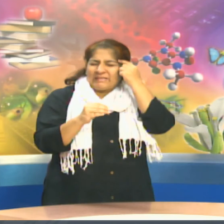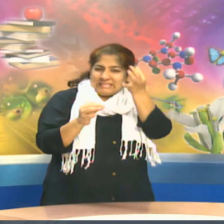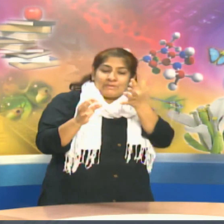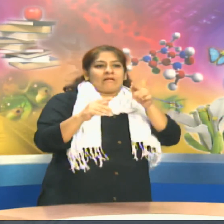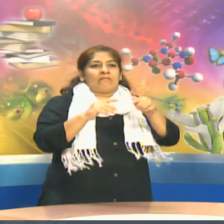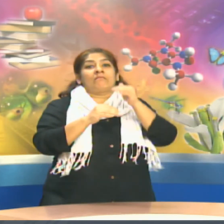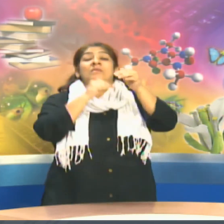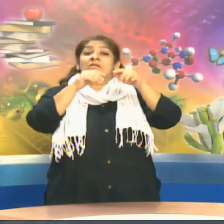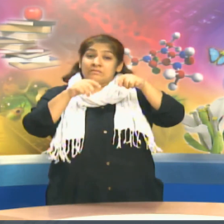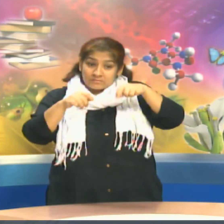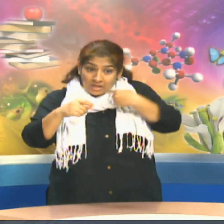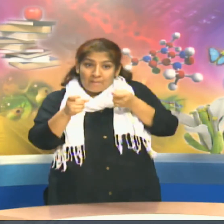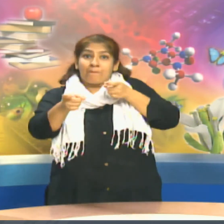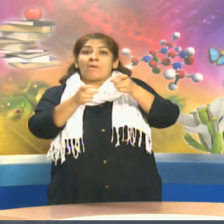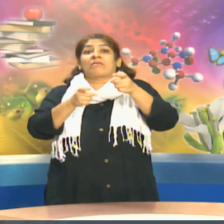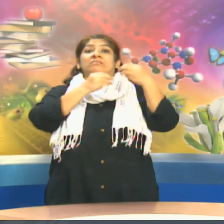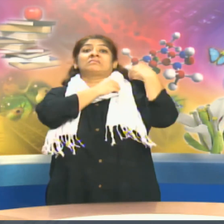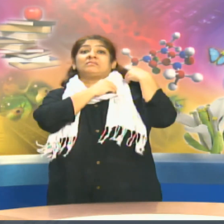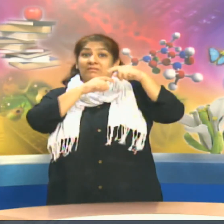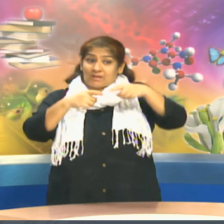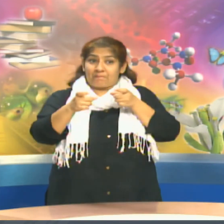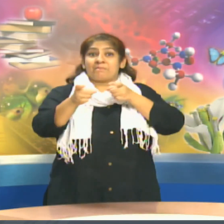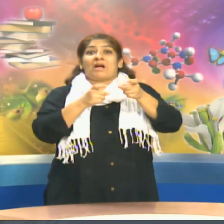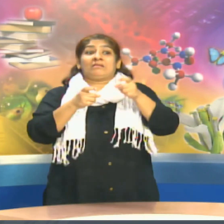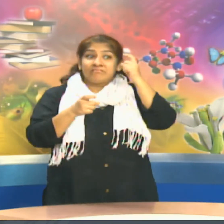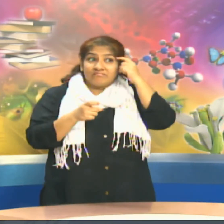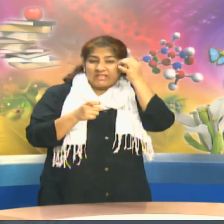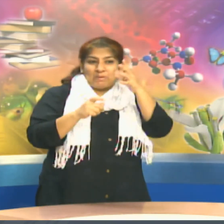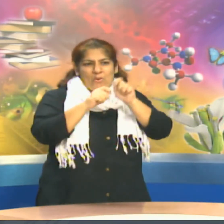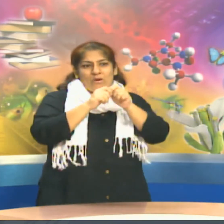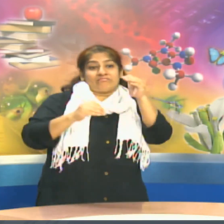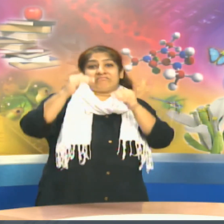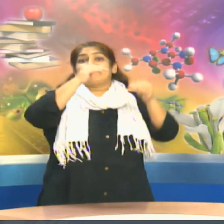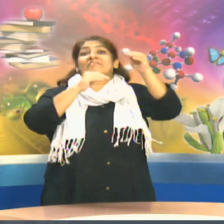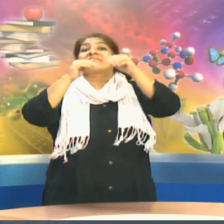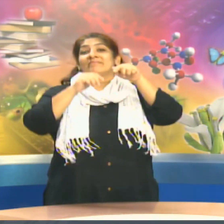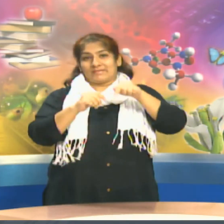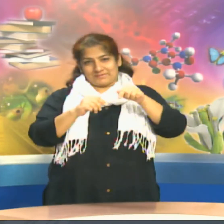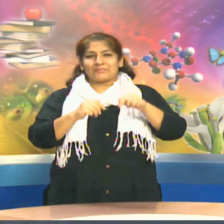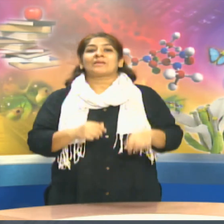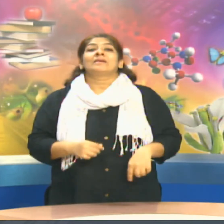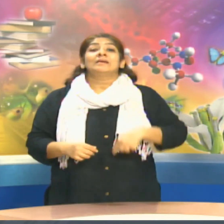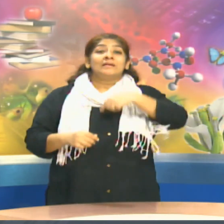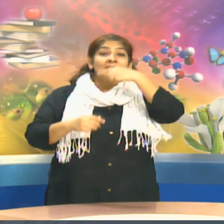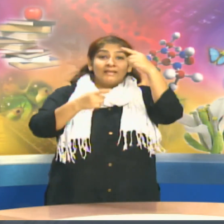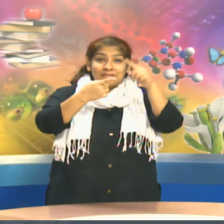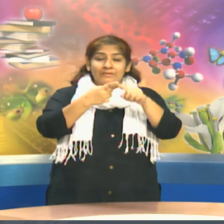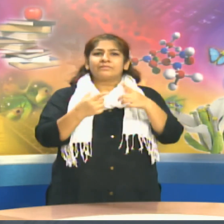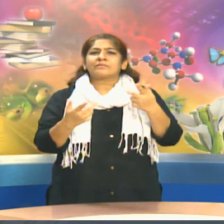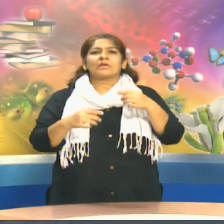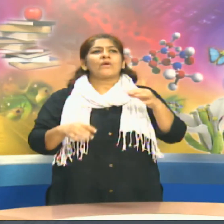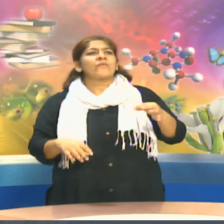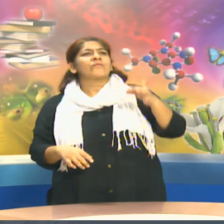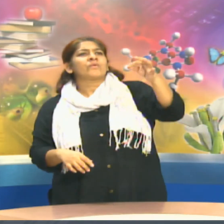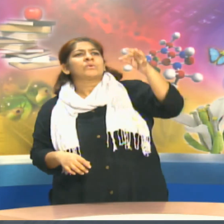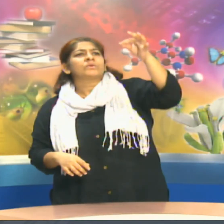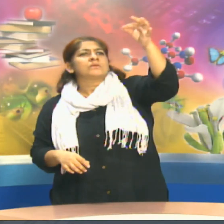doing best to get good results. It is the responsibility of the person to think about the